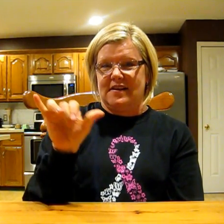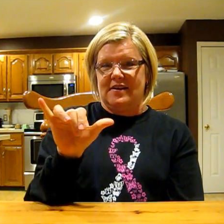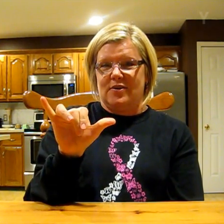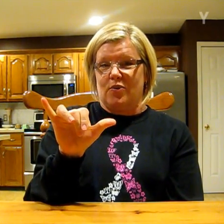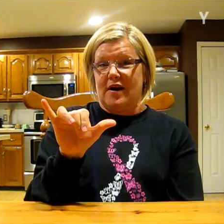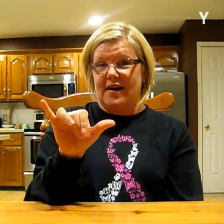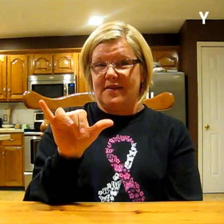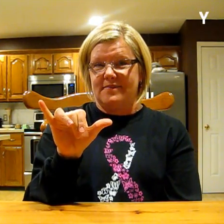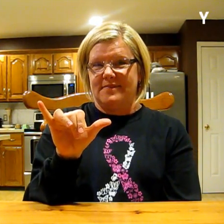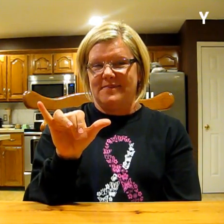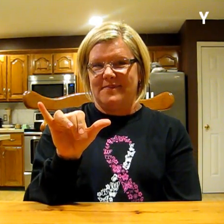Y,